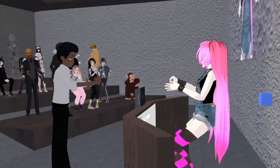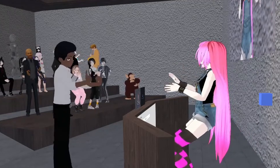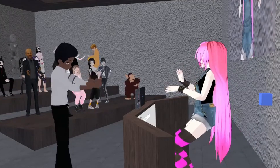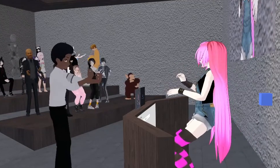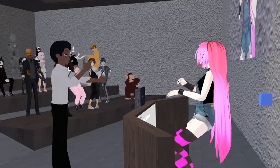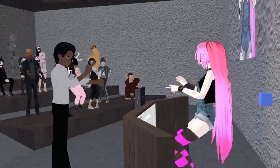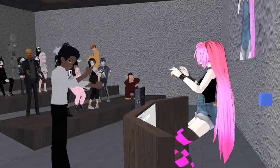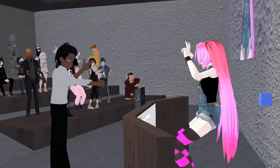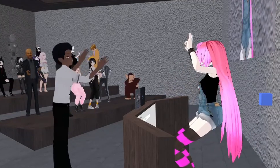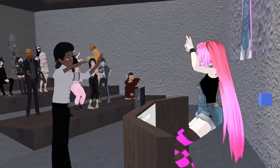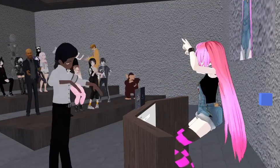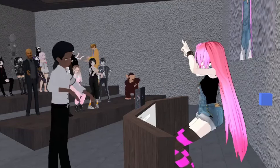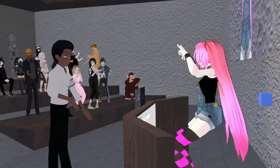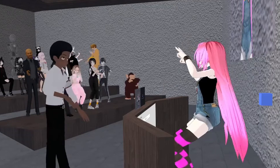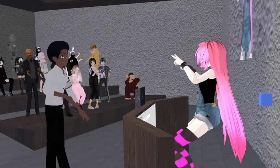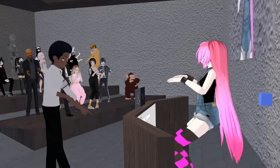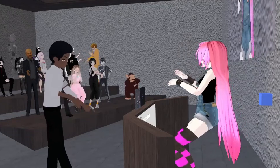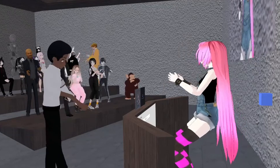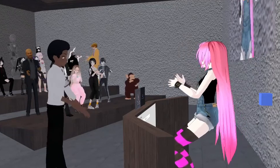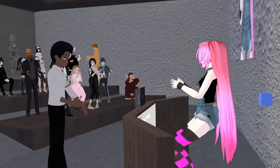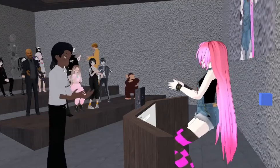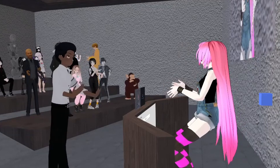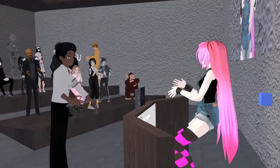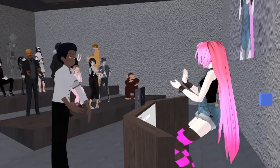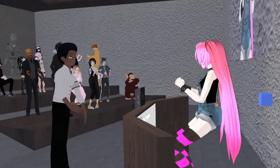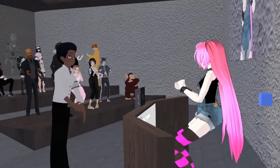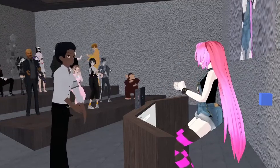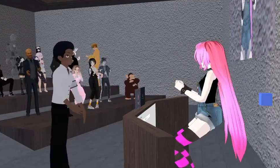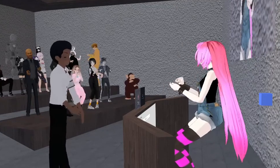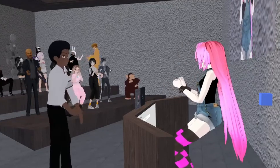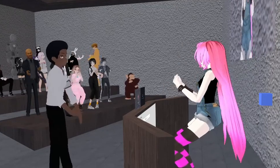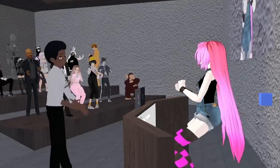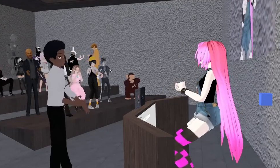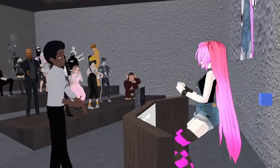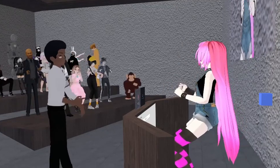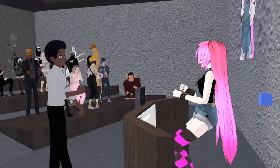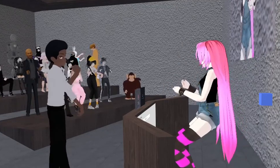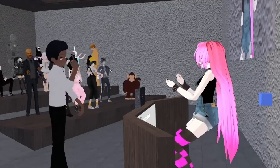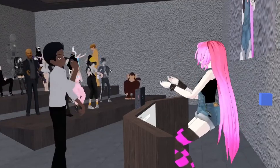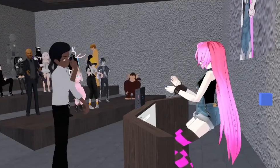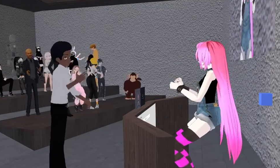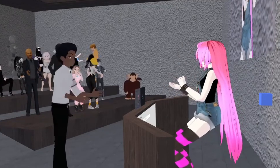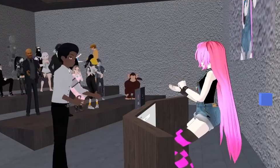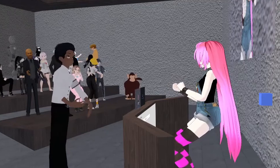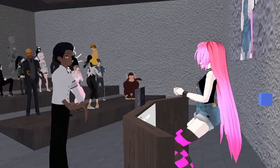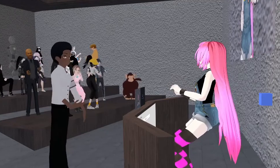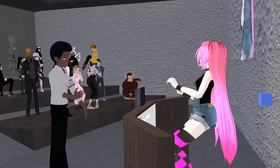Dragon. Oh, my name is Rabbit or whatever, or Hamburger. I met somebody named Hamburger and they were given a sign name to do with hamburger. I'm like,